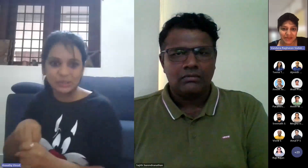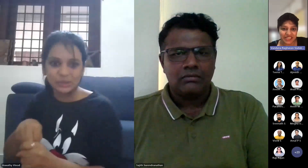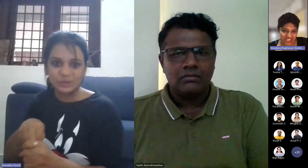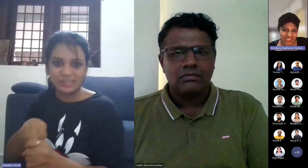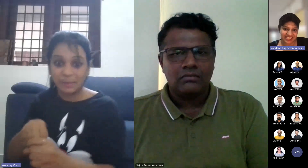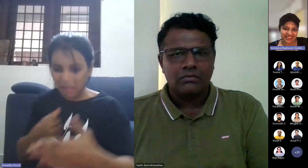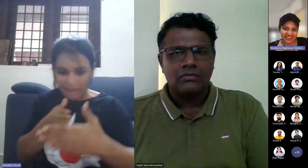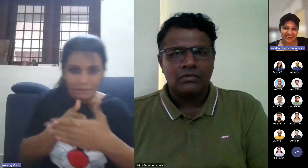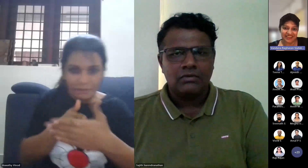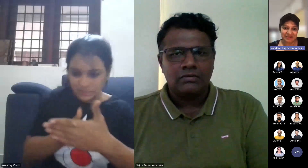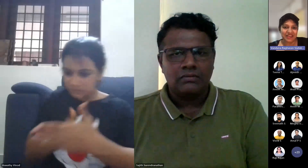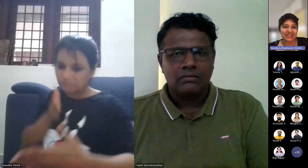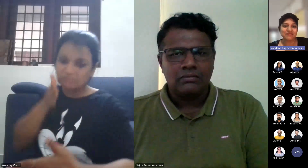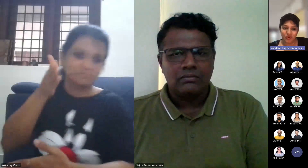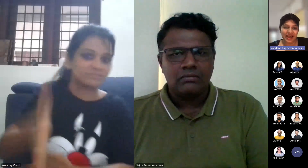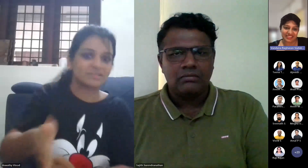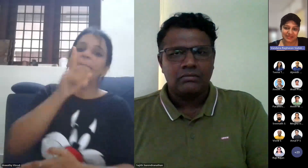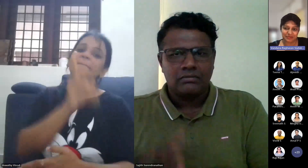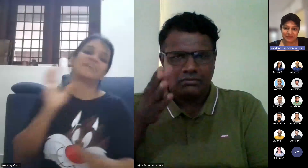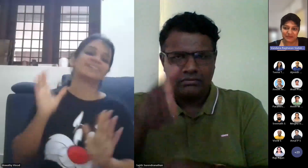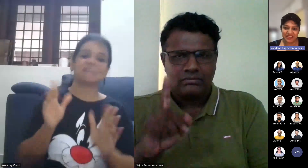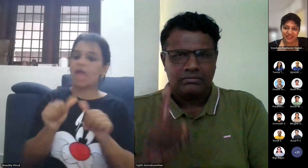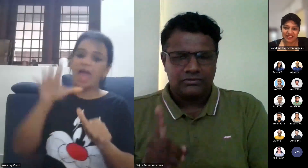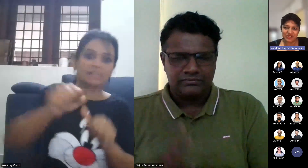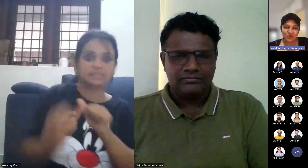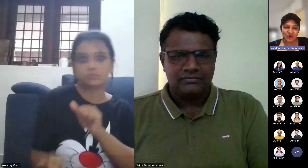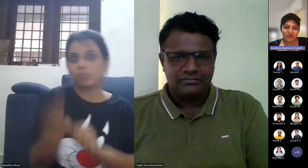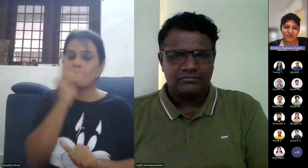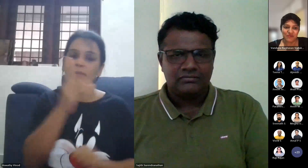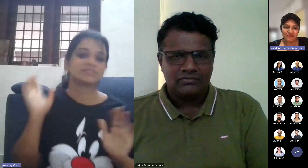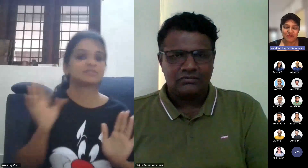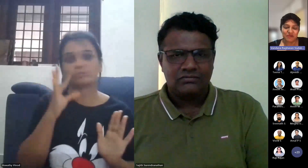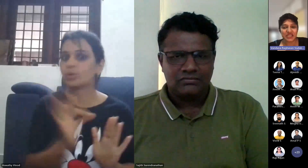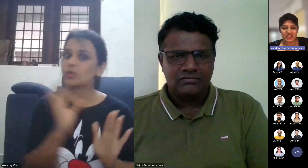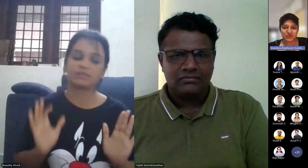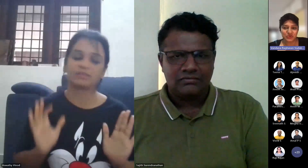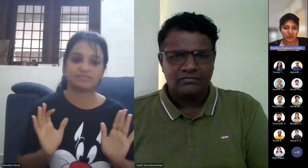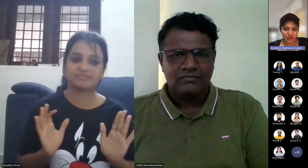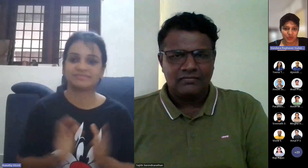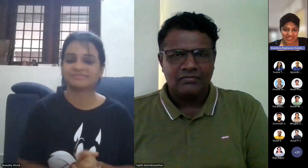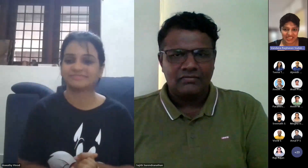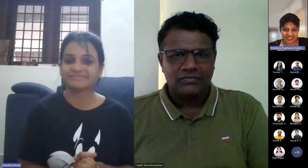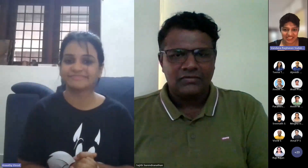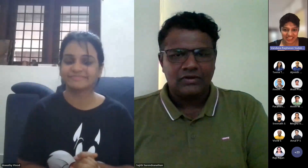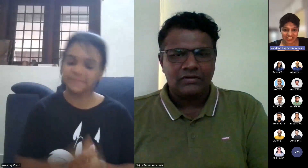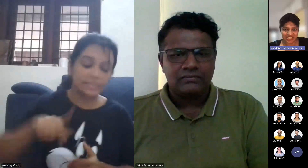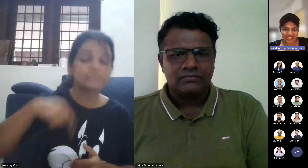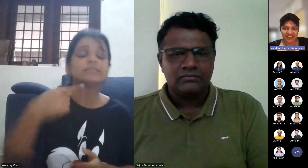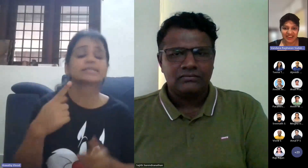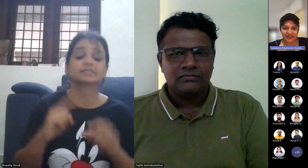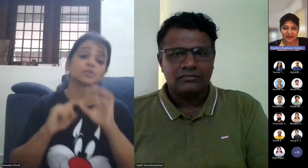overcoming limitations in making it more accessible. So we are moving into the question and answer